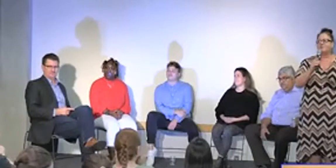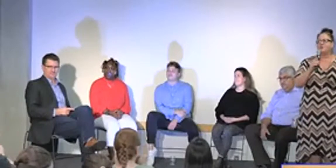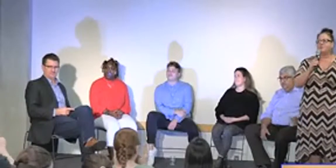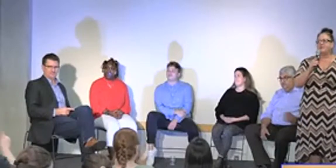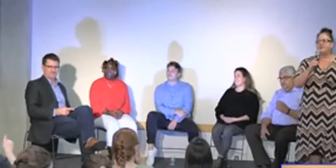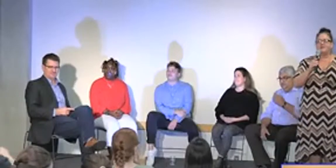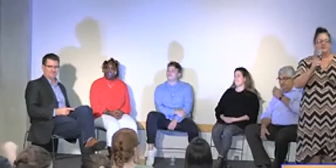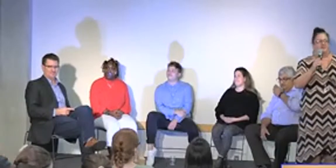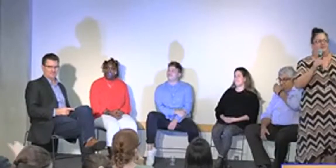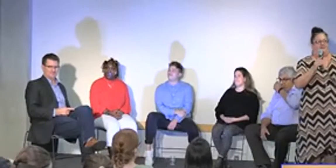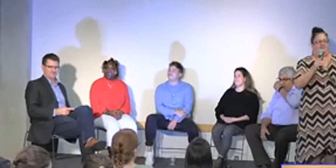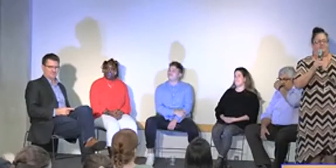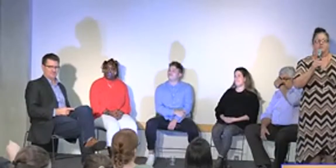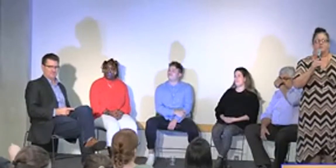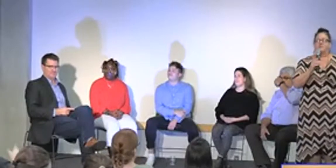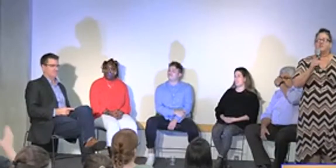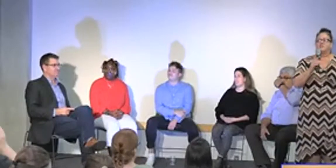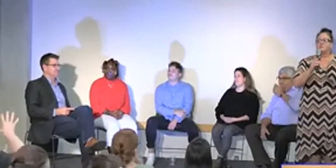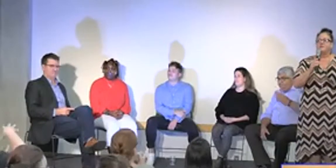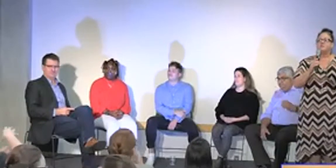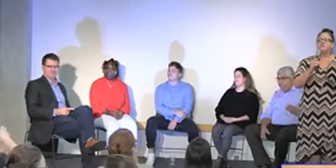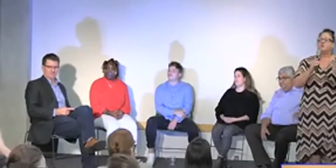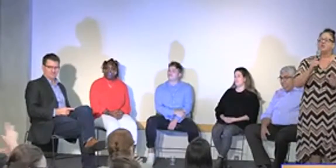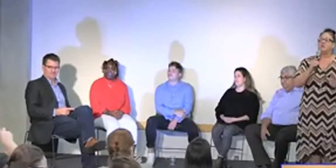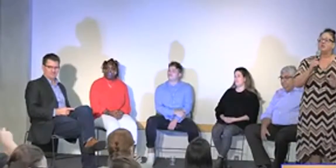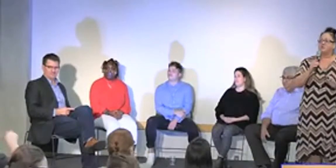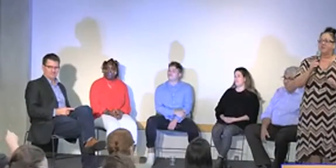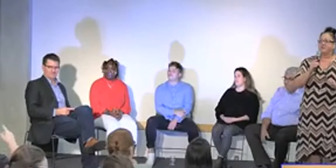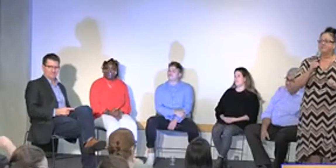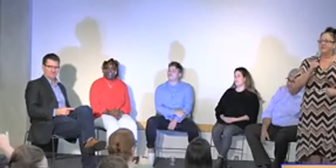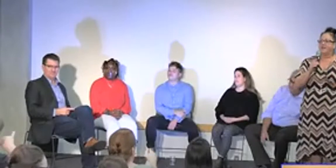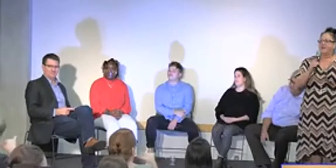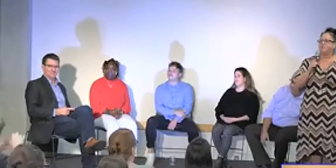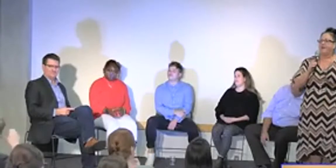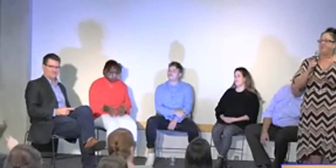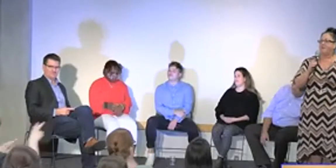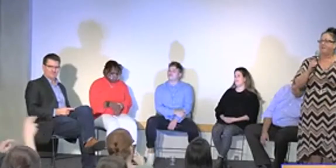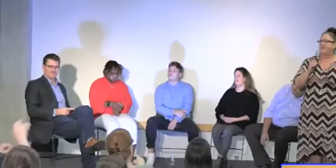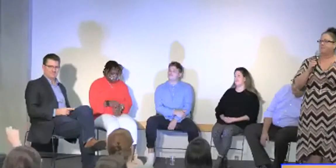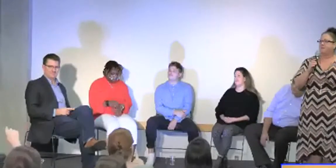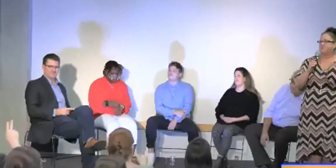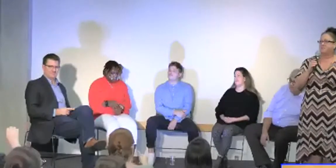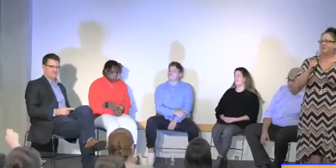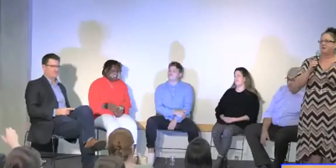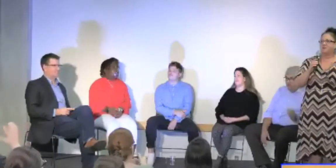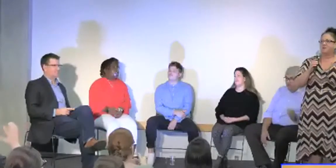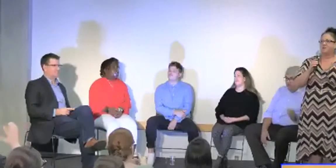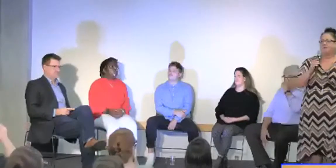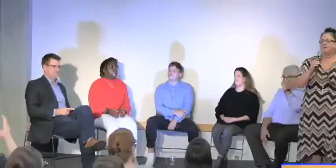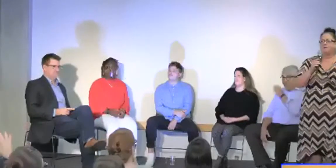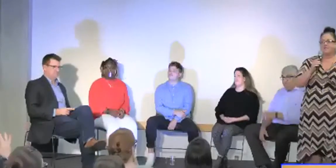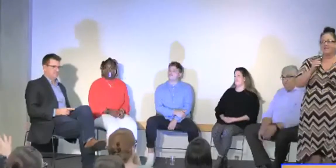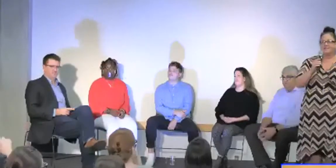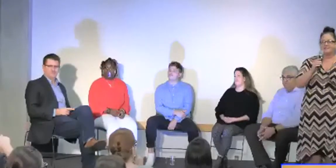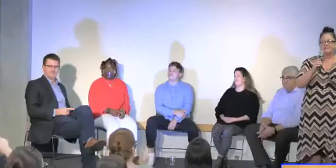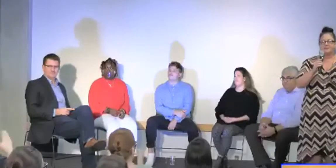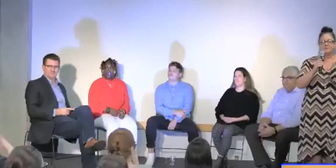be filmed via Zoom to our YouTube channel, and we'll have all that information on our website,